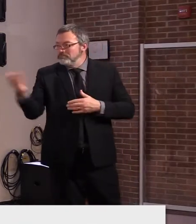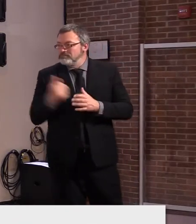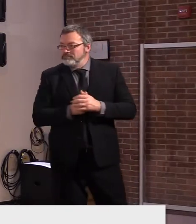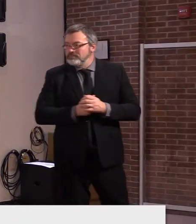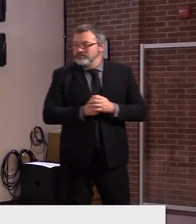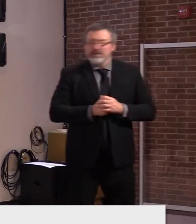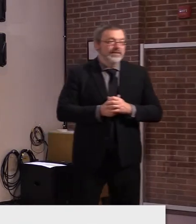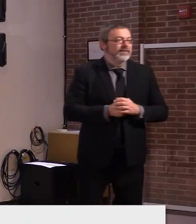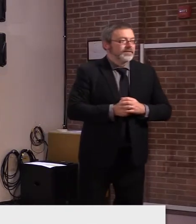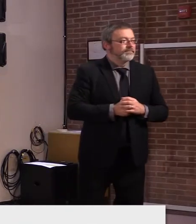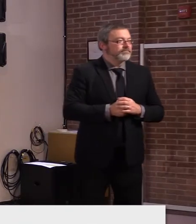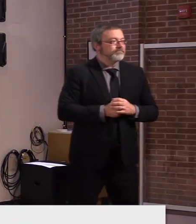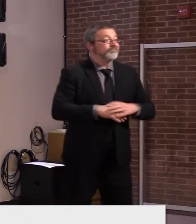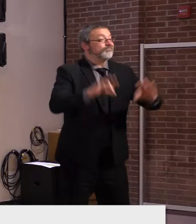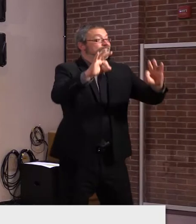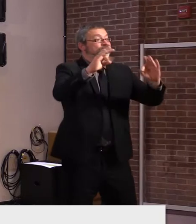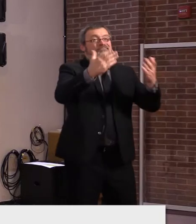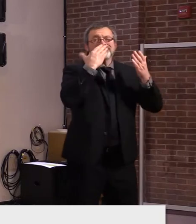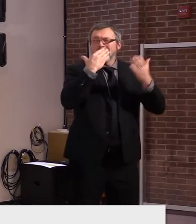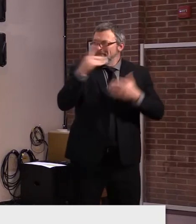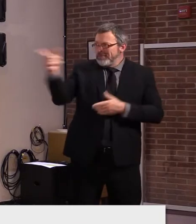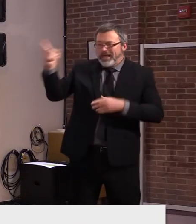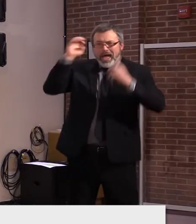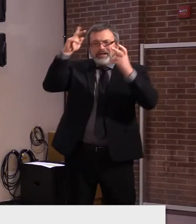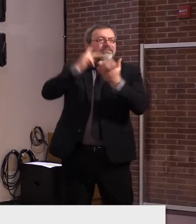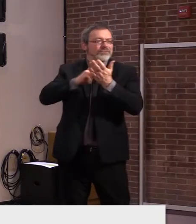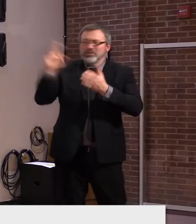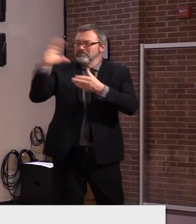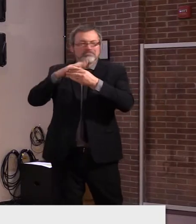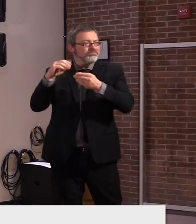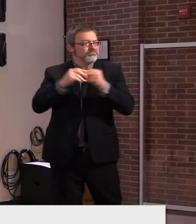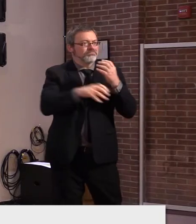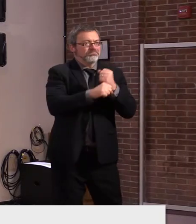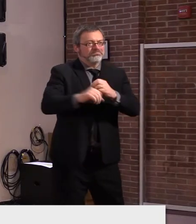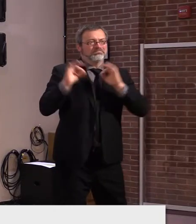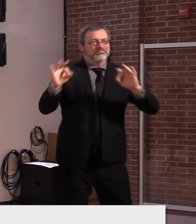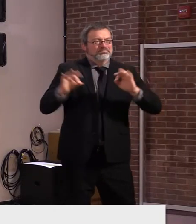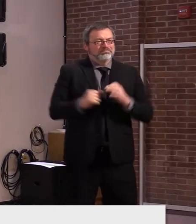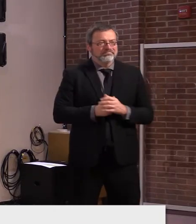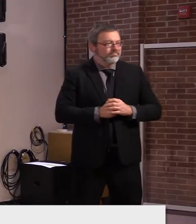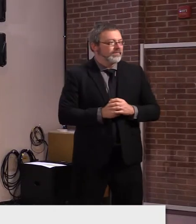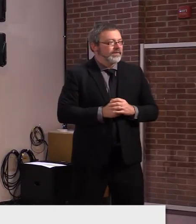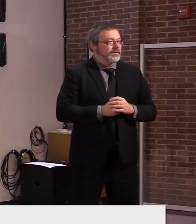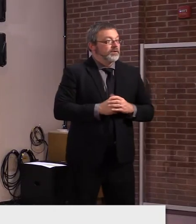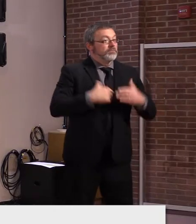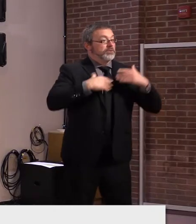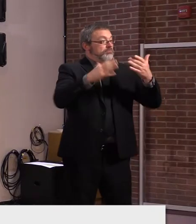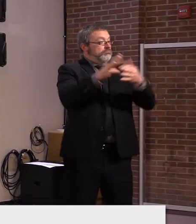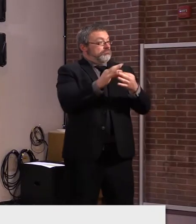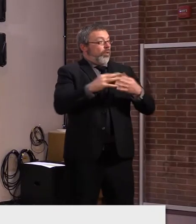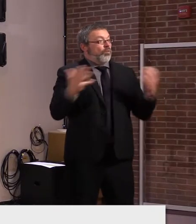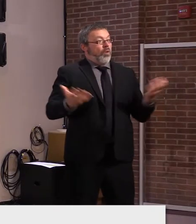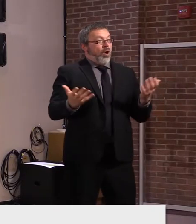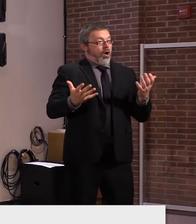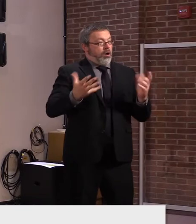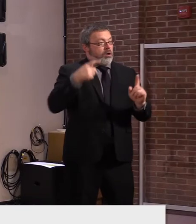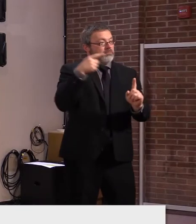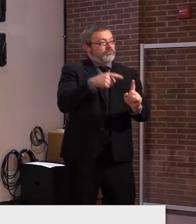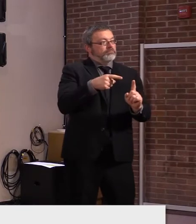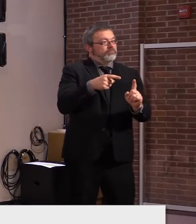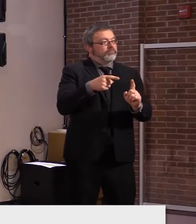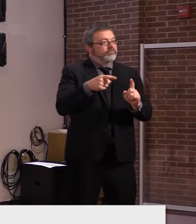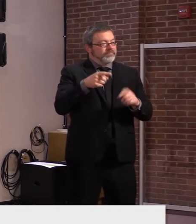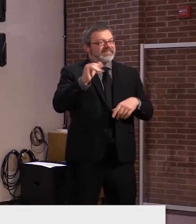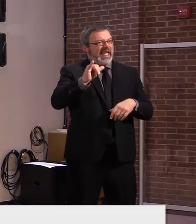Thank you, Secretary French. Good afternoon, everyone. I'll begin by discussing the ongoing rollout of booster shots. Over